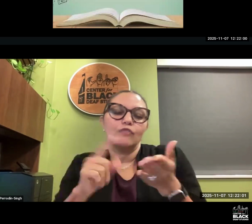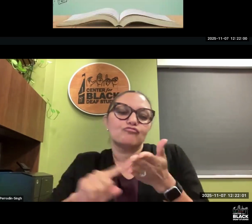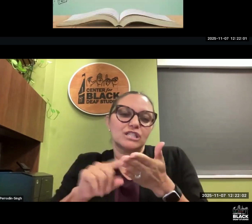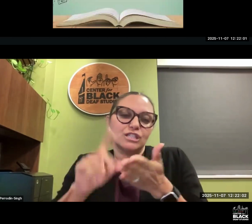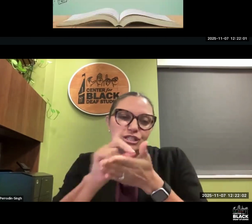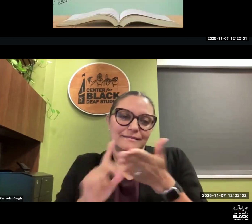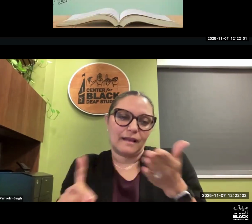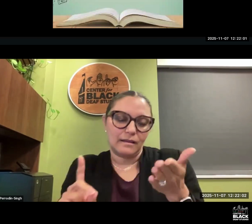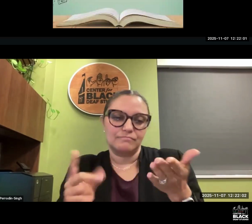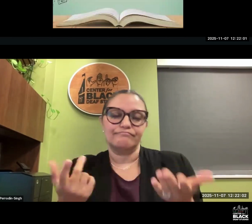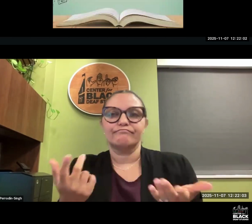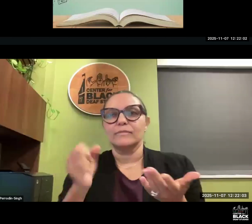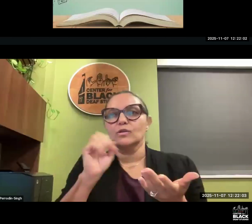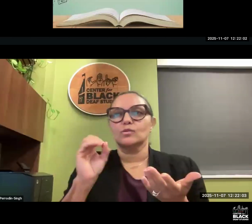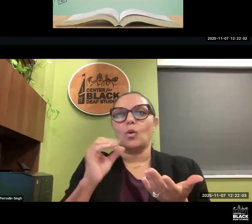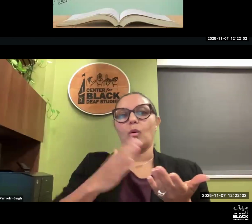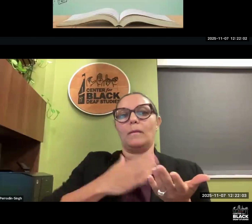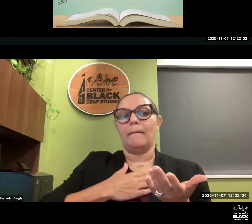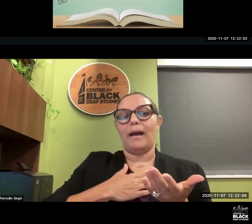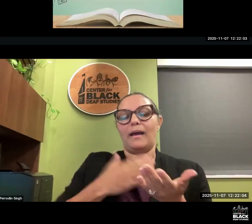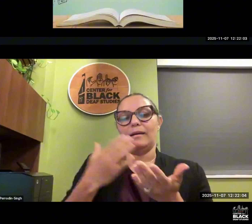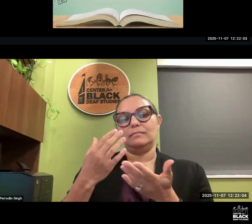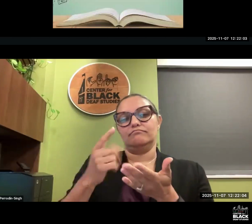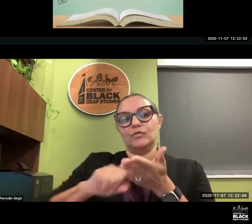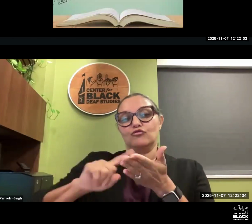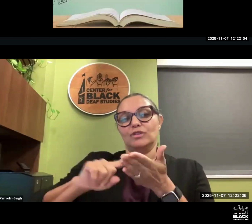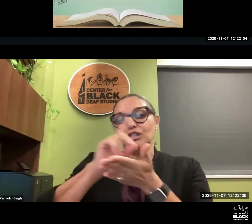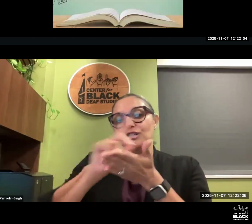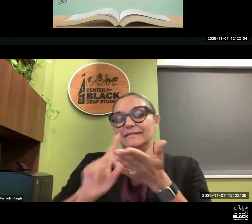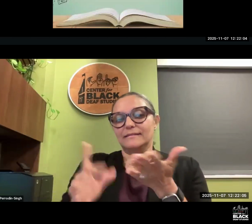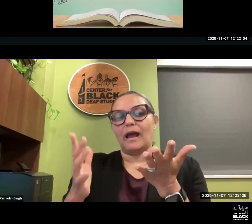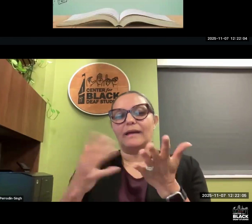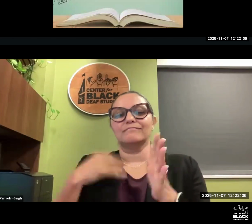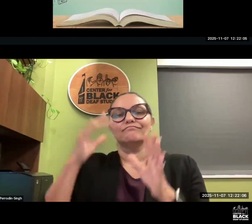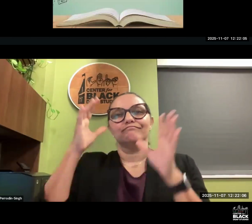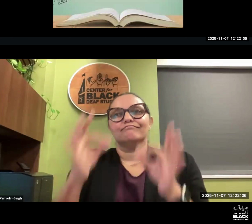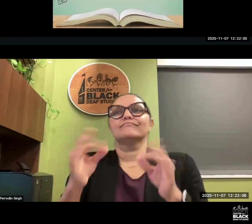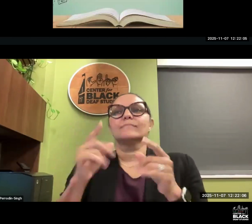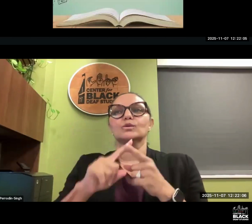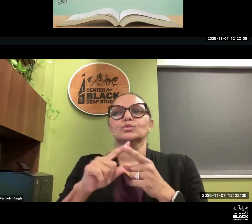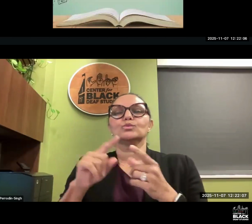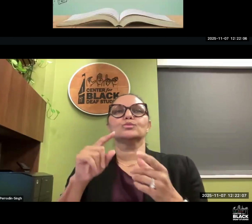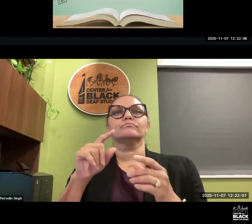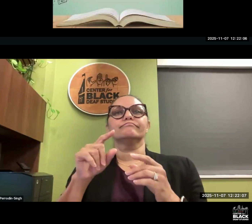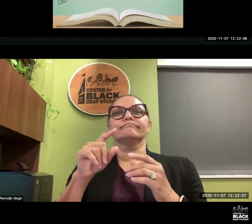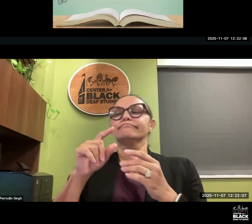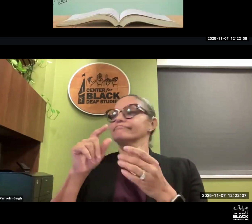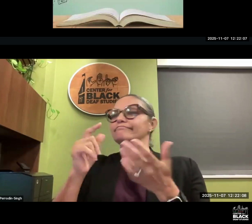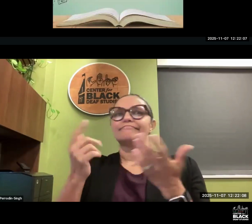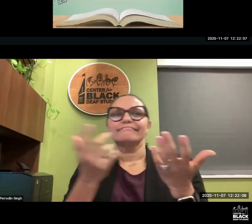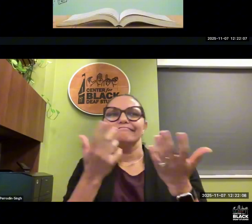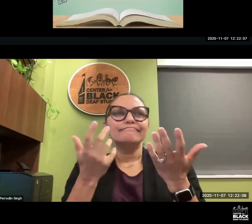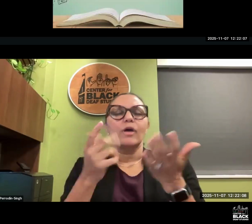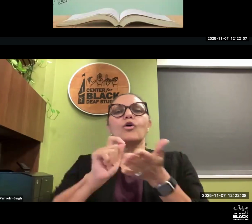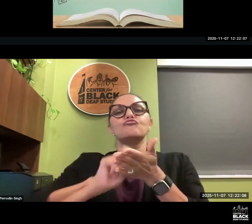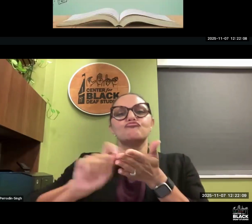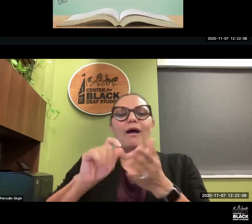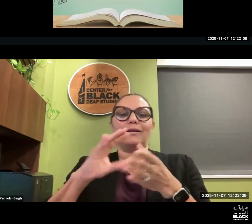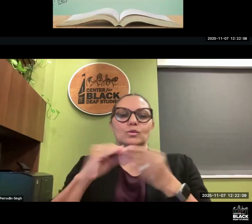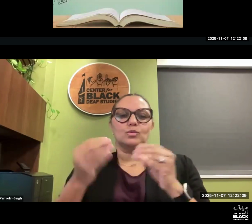And of course, I have to include a methodology and a research design. For my autoethnography, I